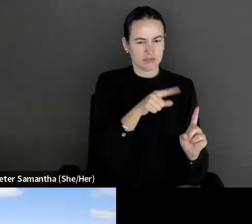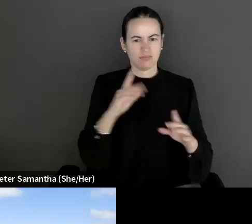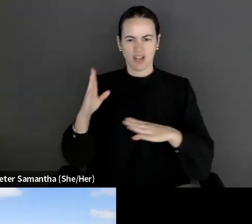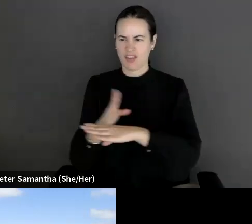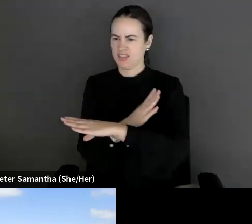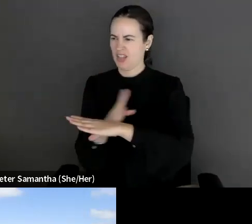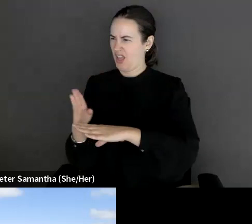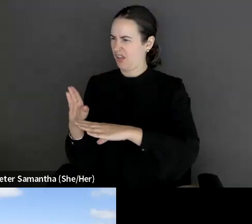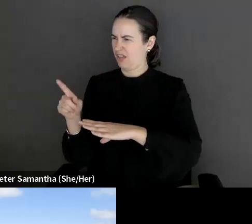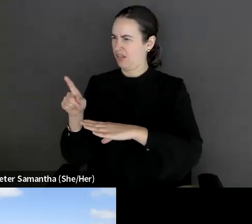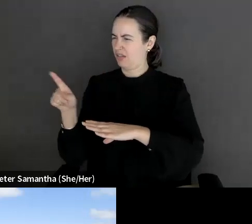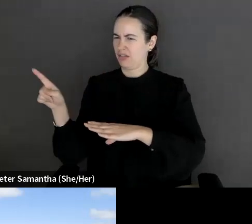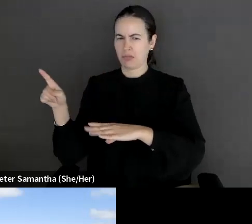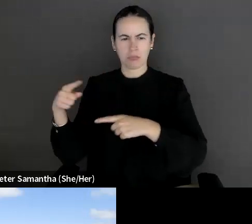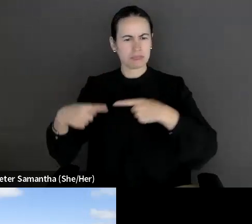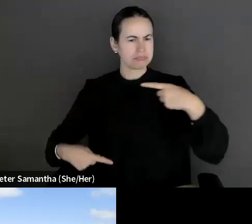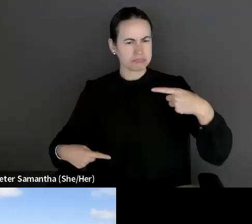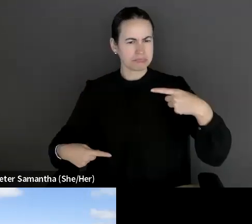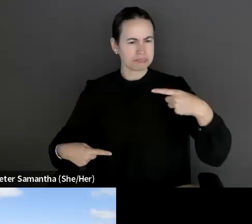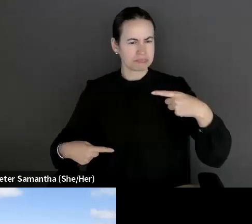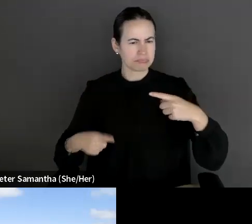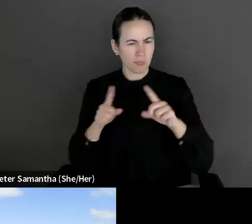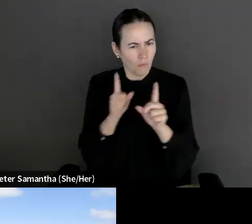from somewhere. It doesn't match.